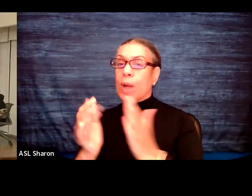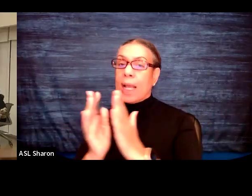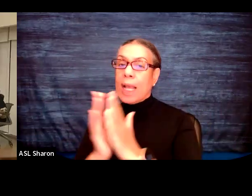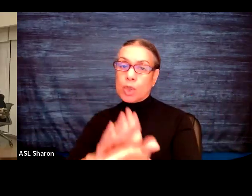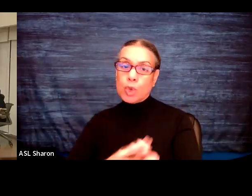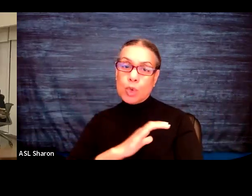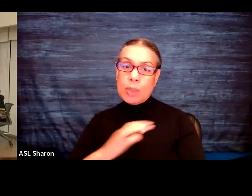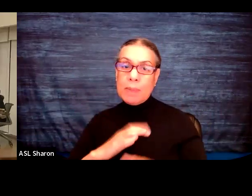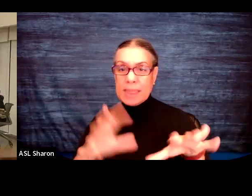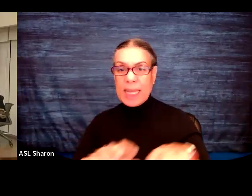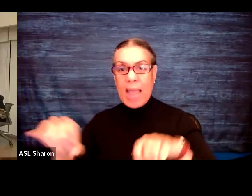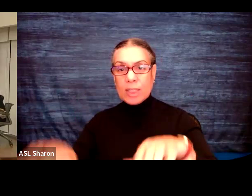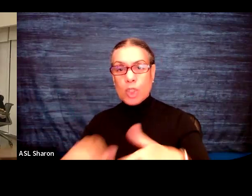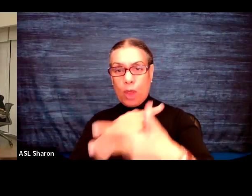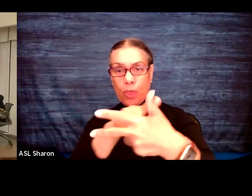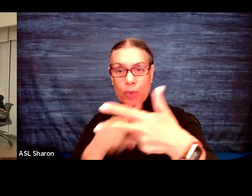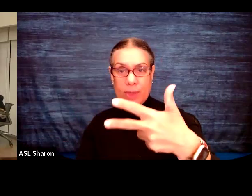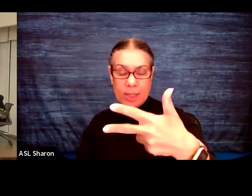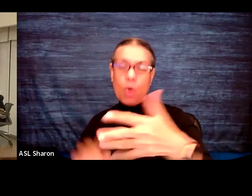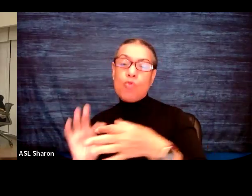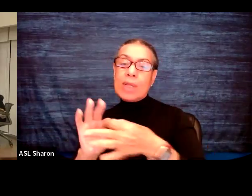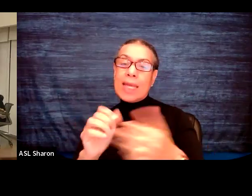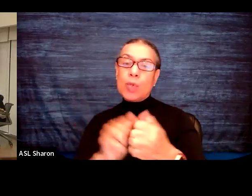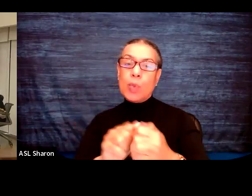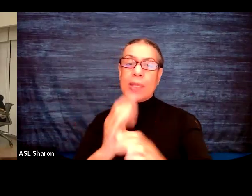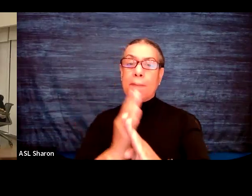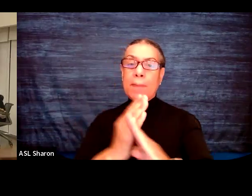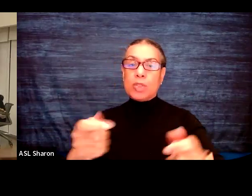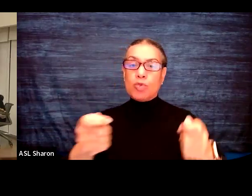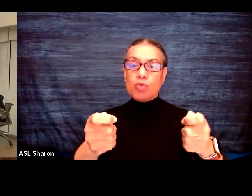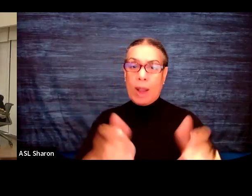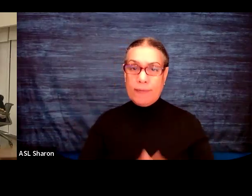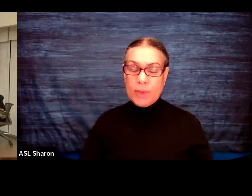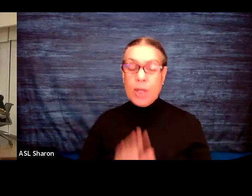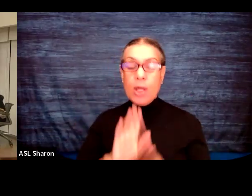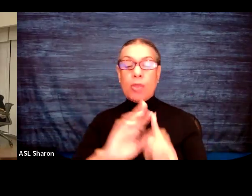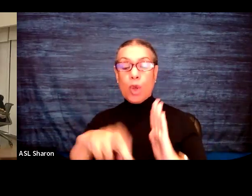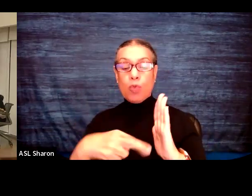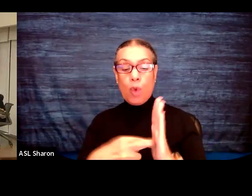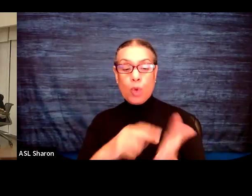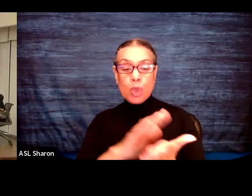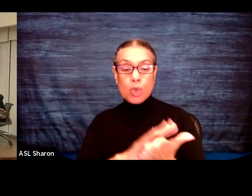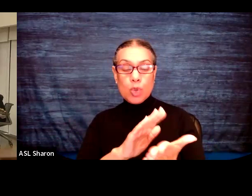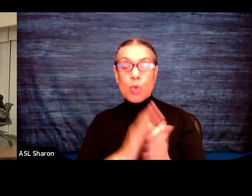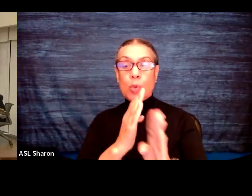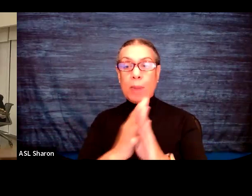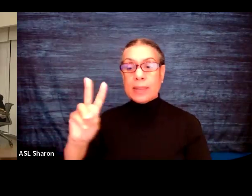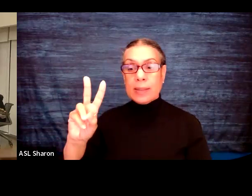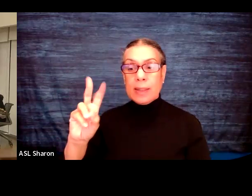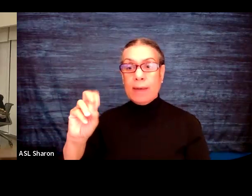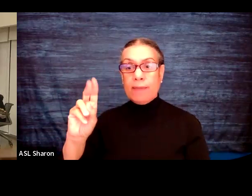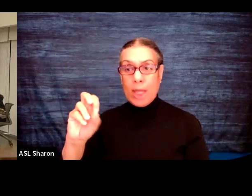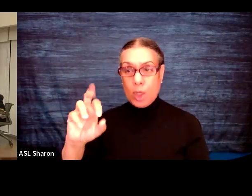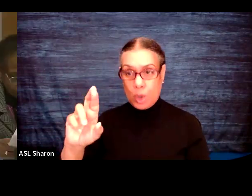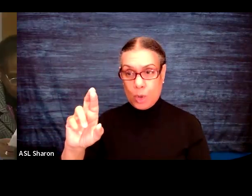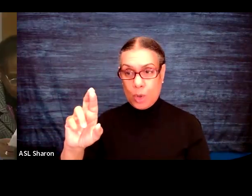take action on 3 items regarding the bus drivers union. In their role as the current school bus vendor for the Boston Public